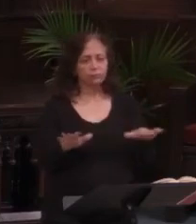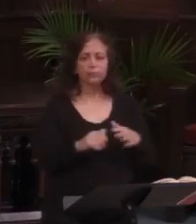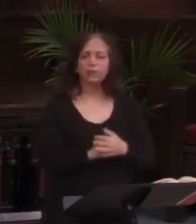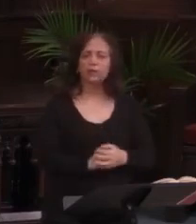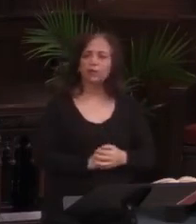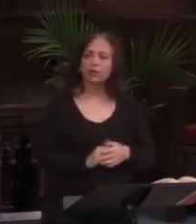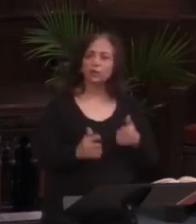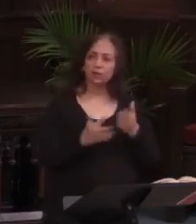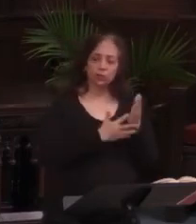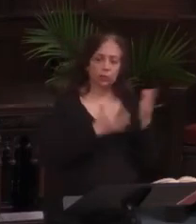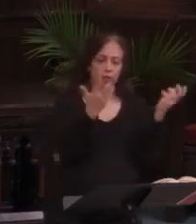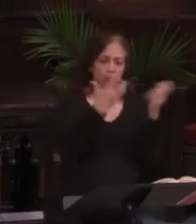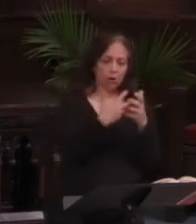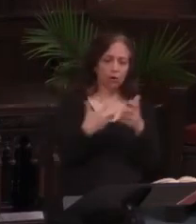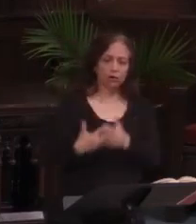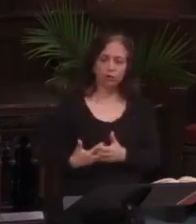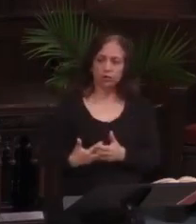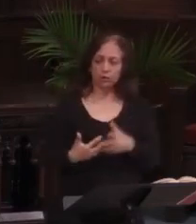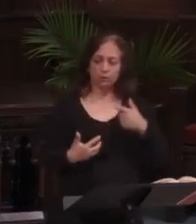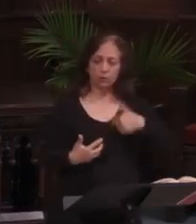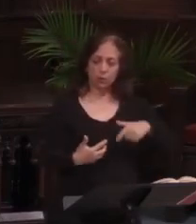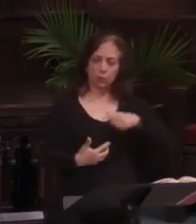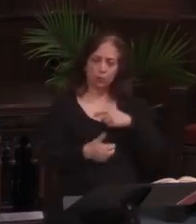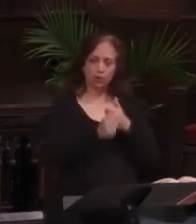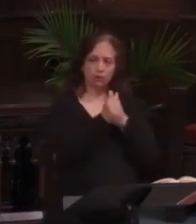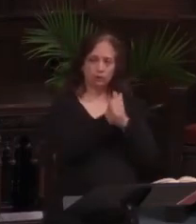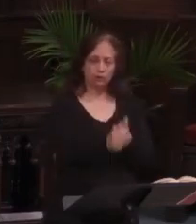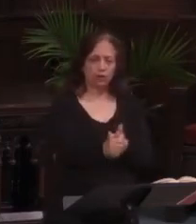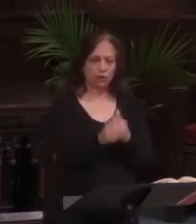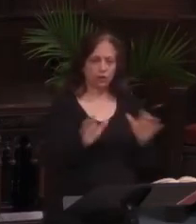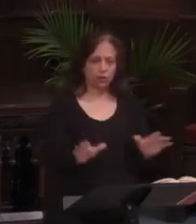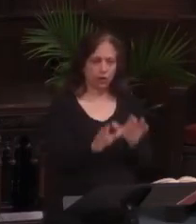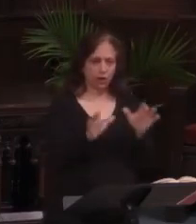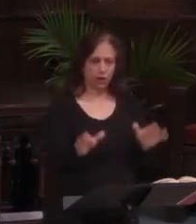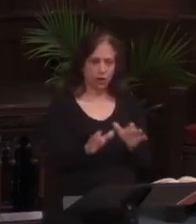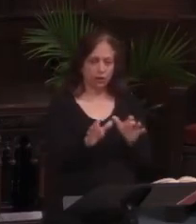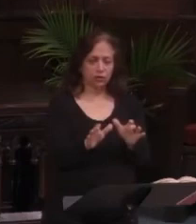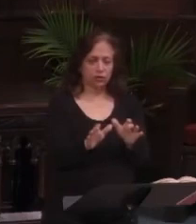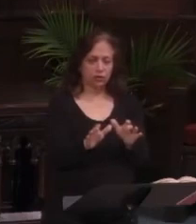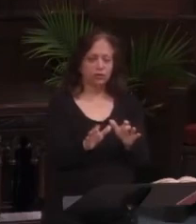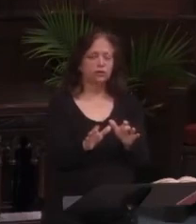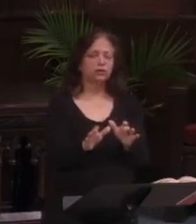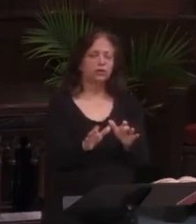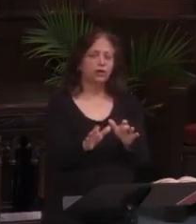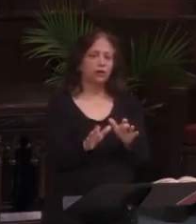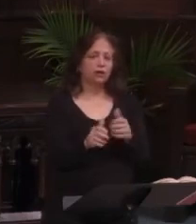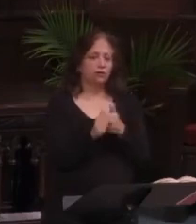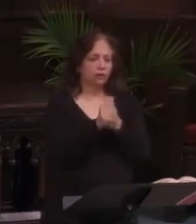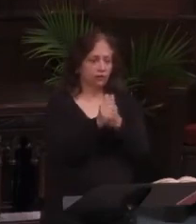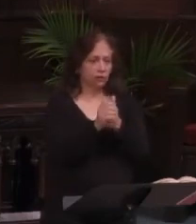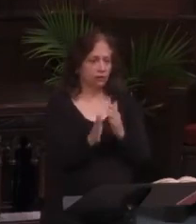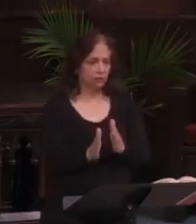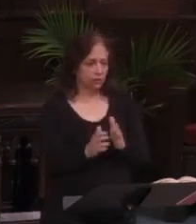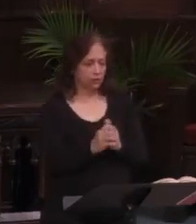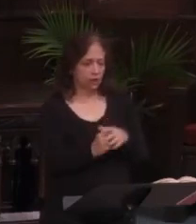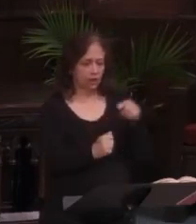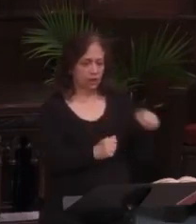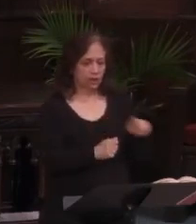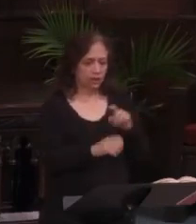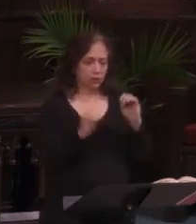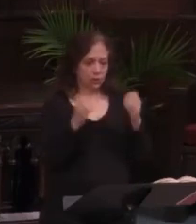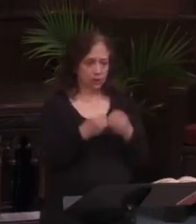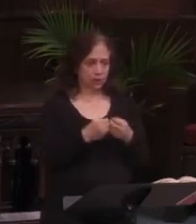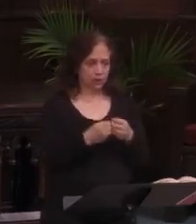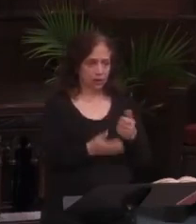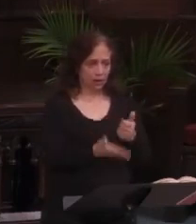these partnerships that we can actively follow the actions that the disciples taught us. These organizations help